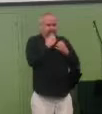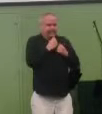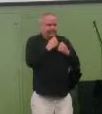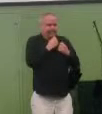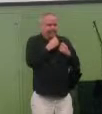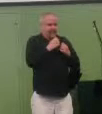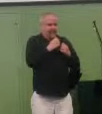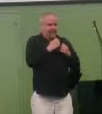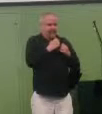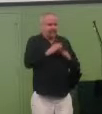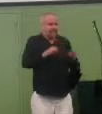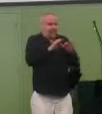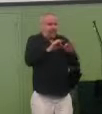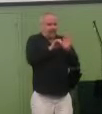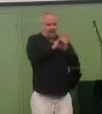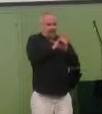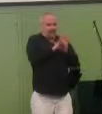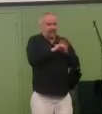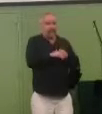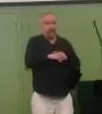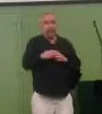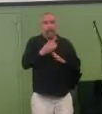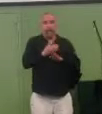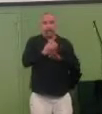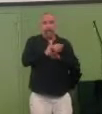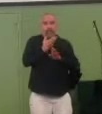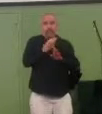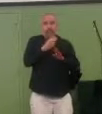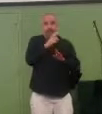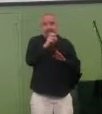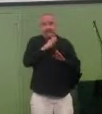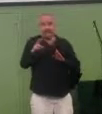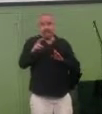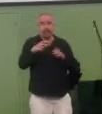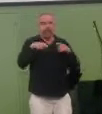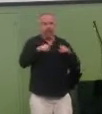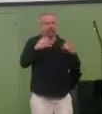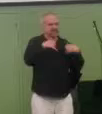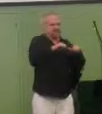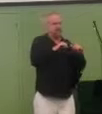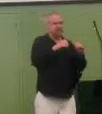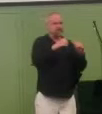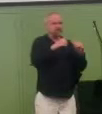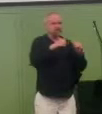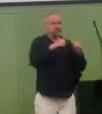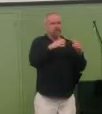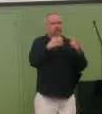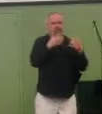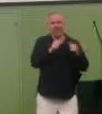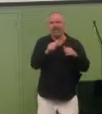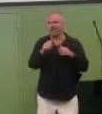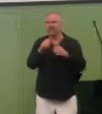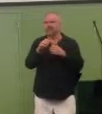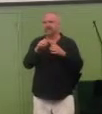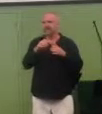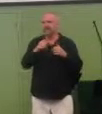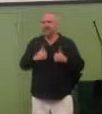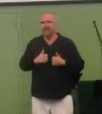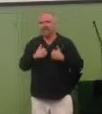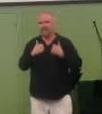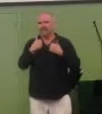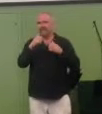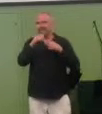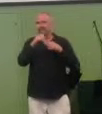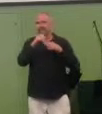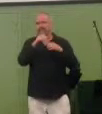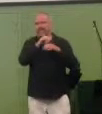they certainly did. Before transition, while he was struggling to claim his male identity and still feeling as though he had to